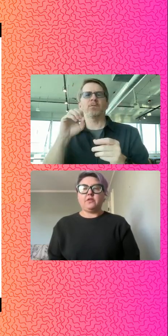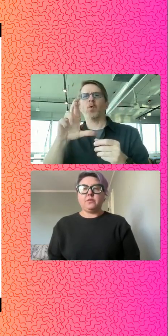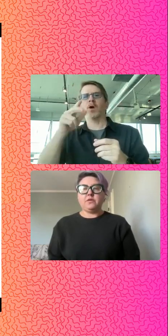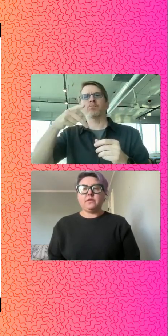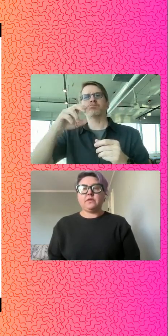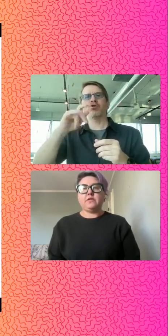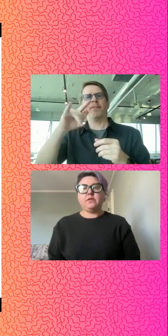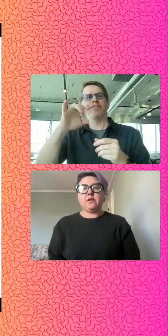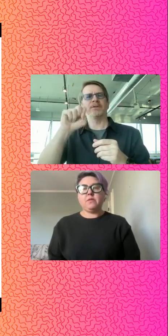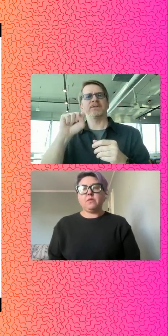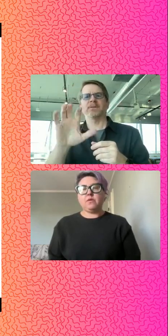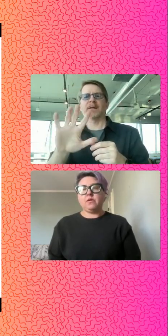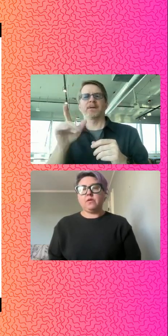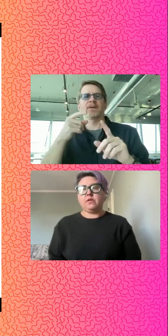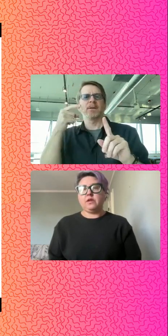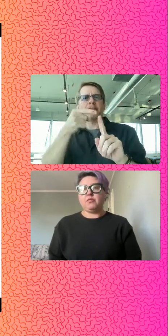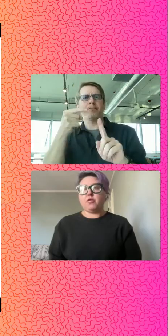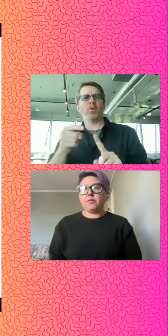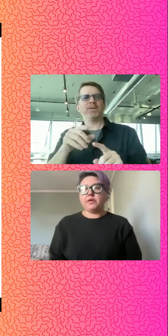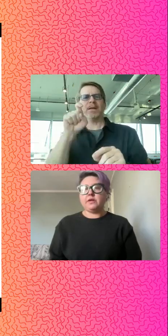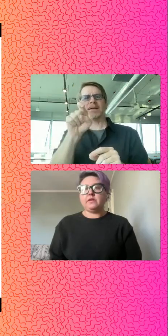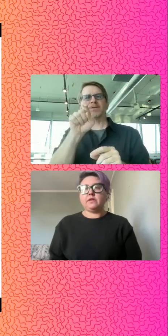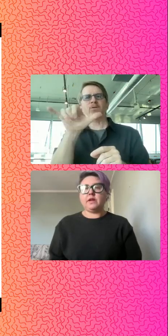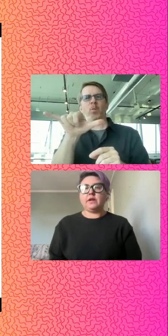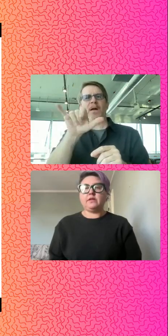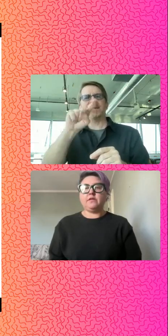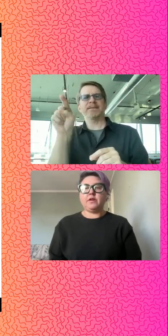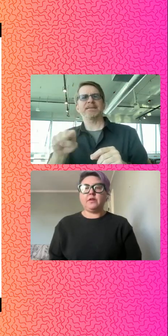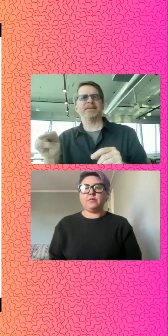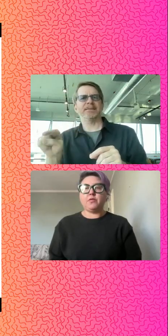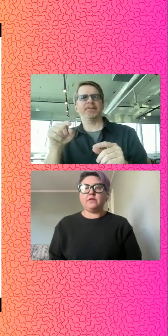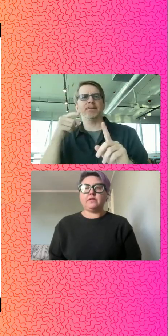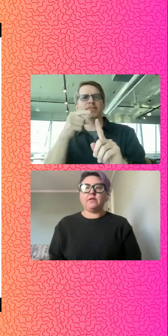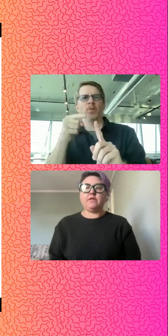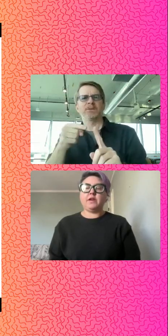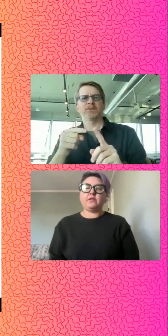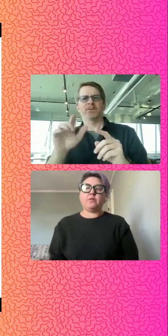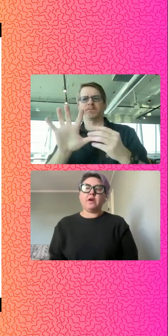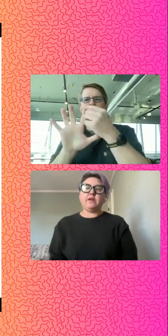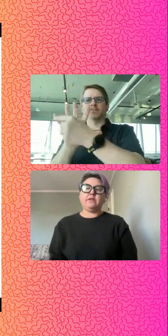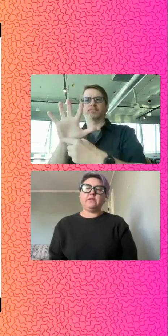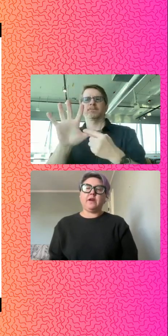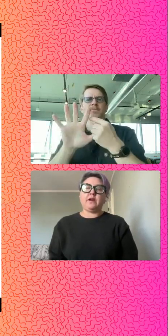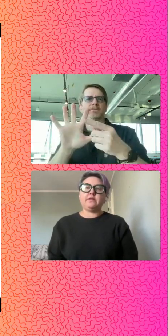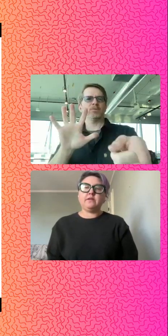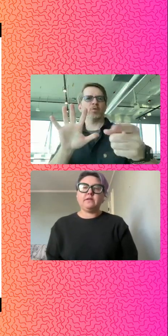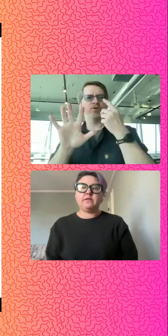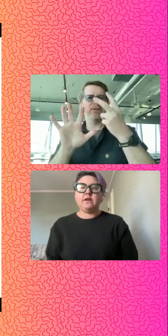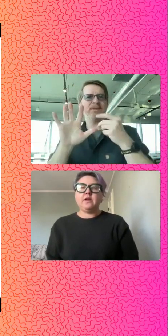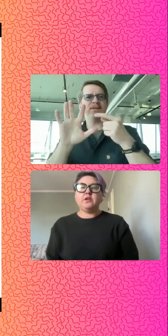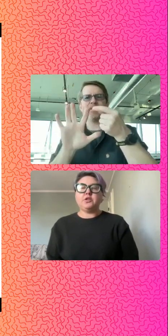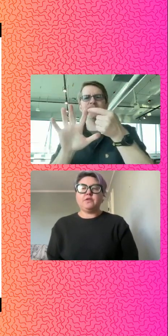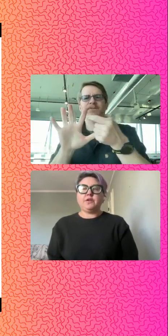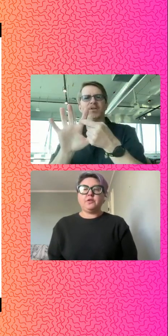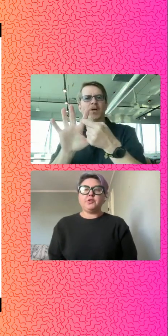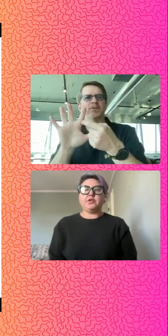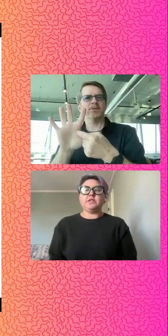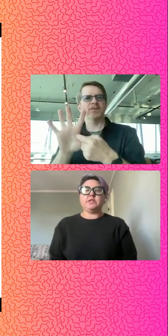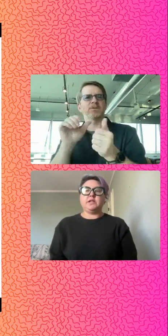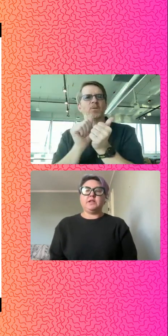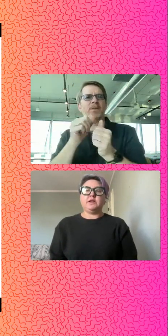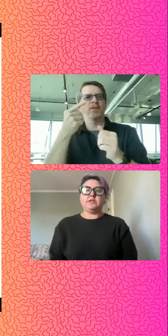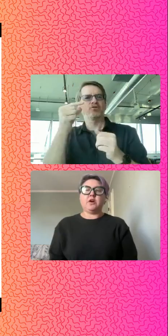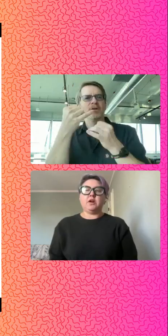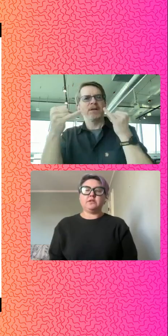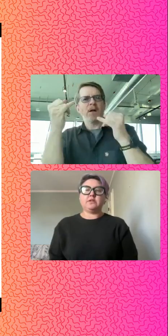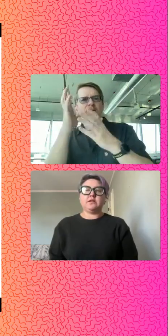the attributes to them or the properties, like the various points of the X, Y, and Z axis to the fingers, you